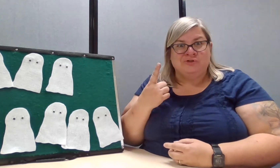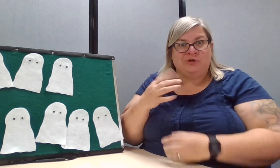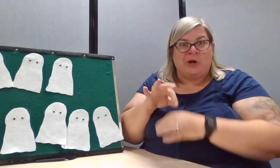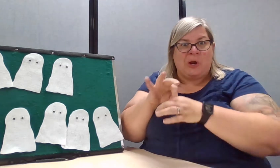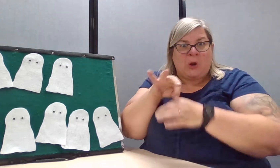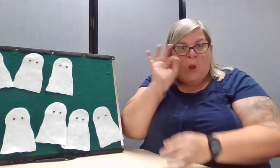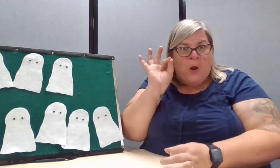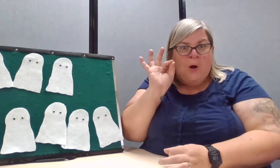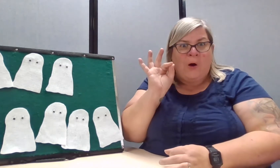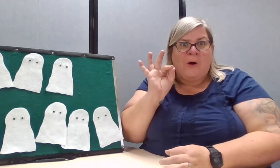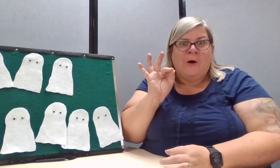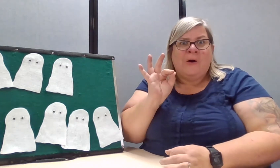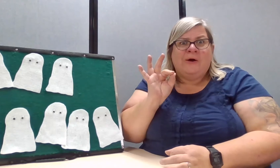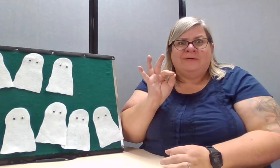So the first little ghost